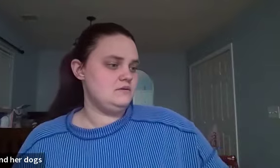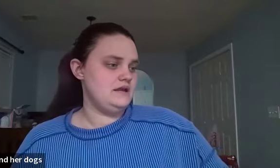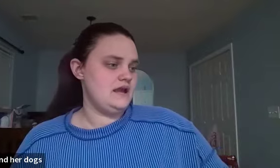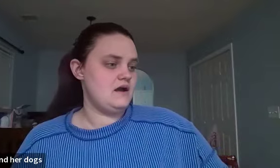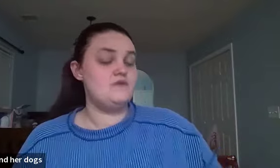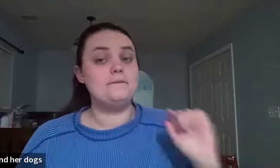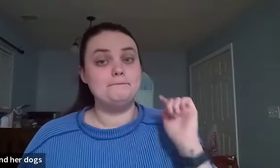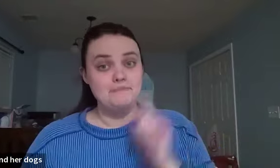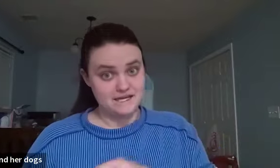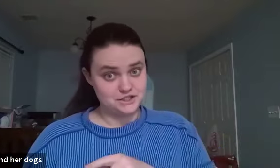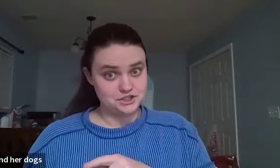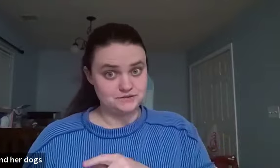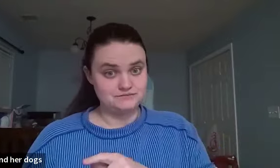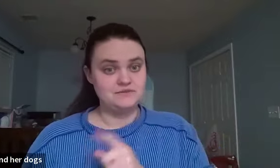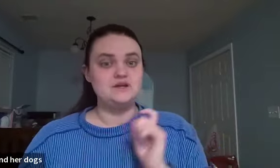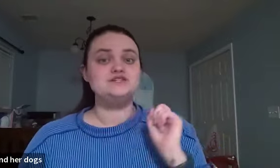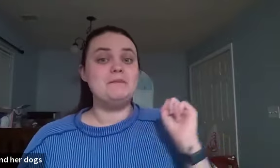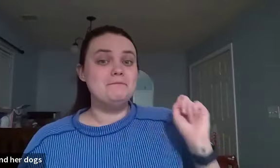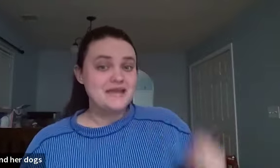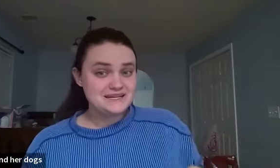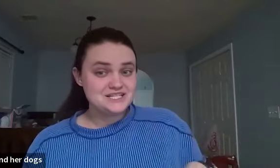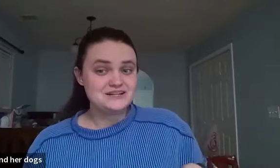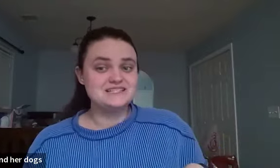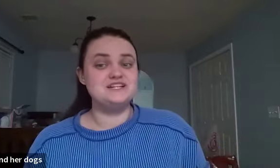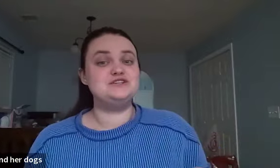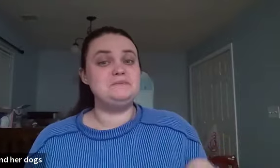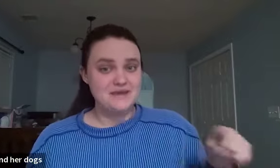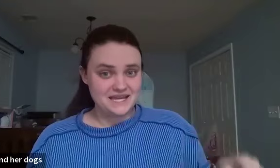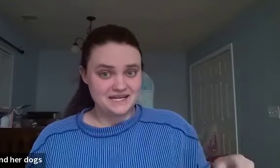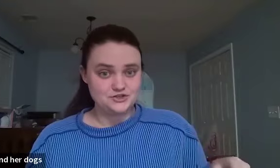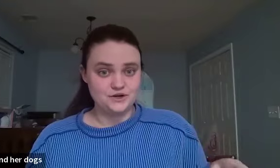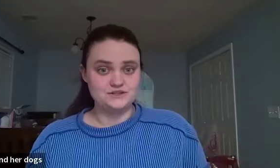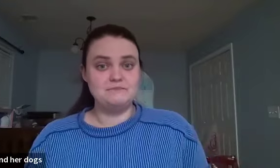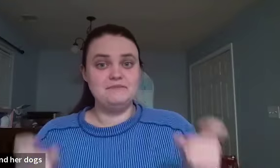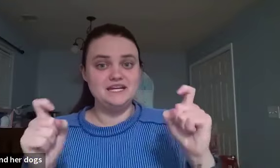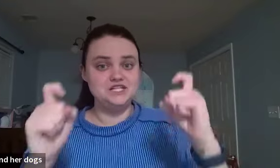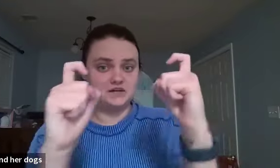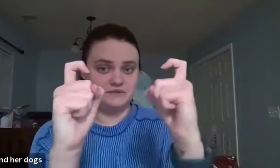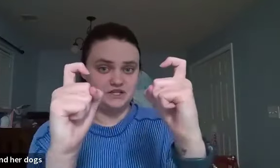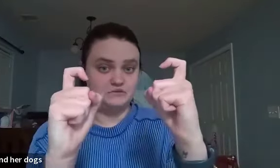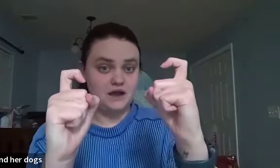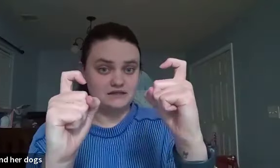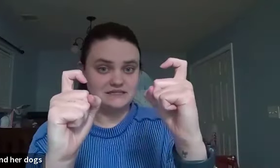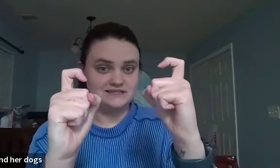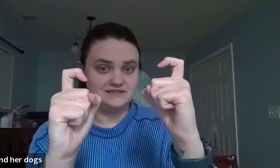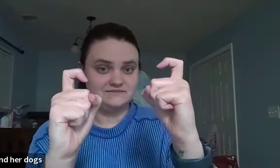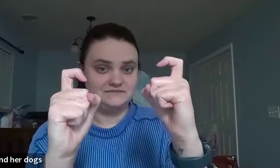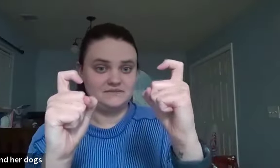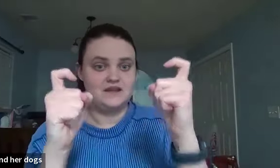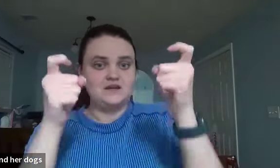Then we have manager. So a manager is going to do manage first. Manage is going to be 2 X's.